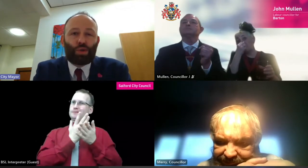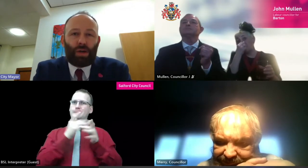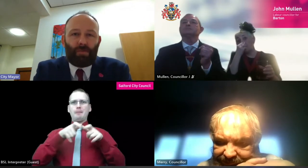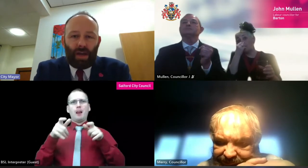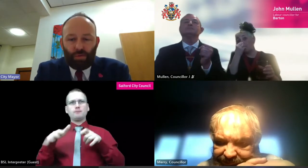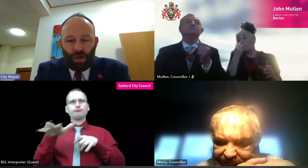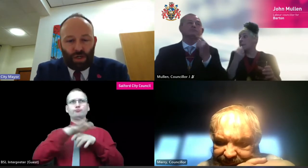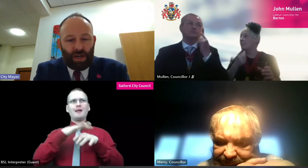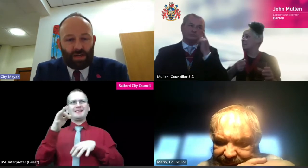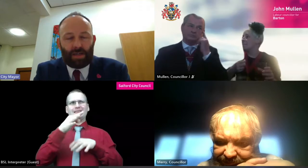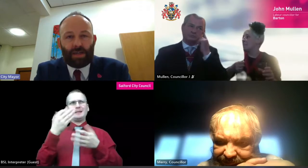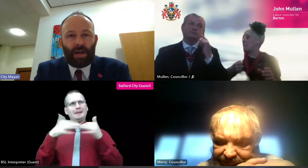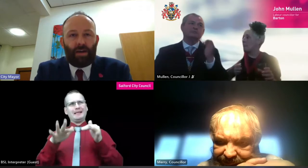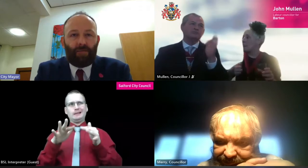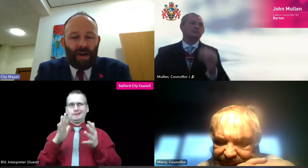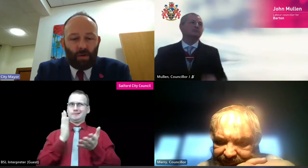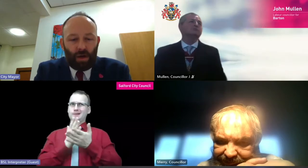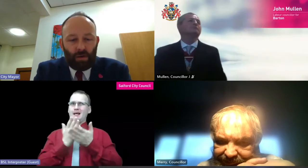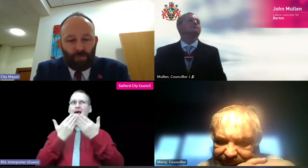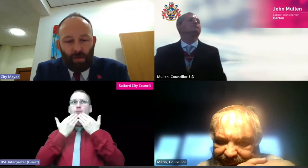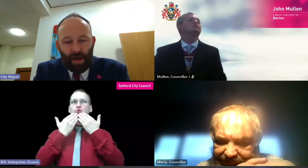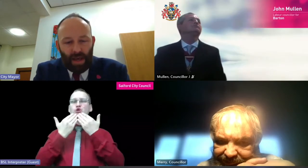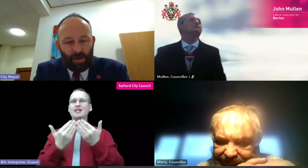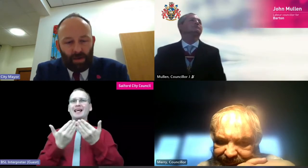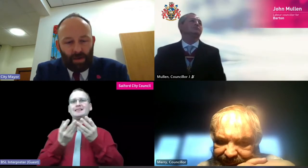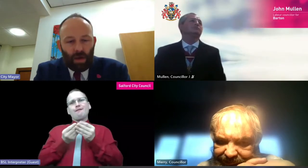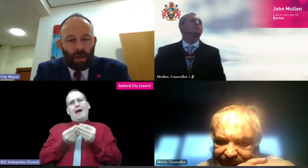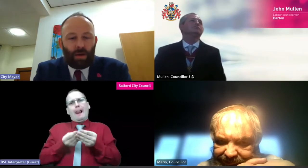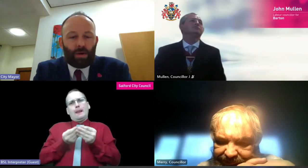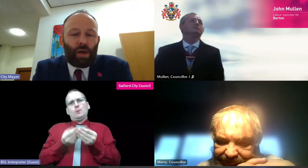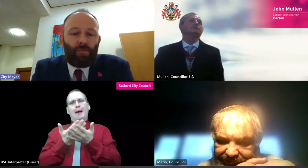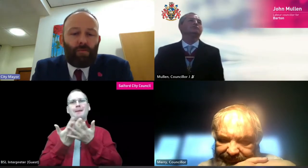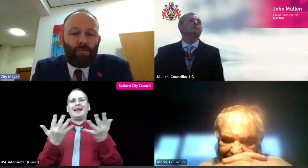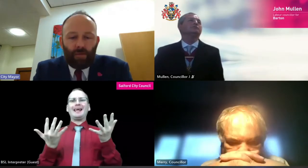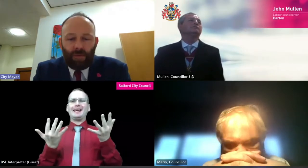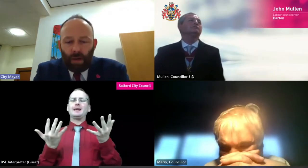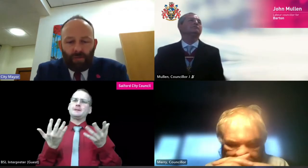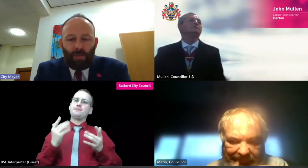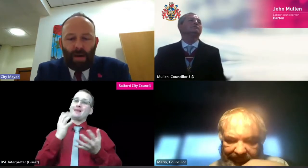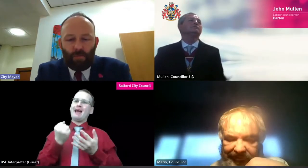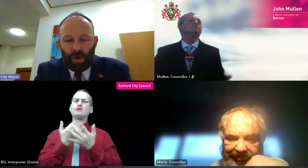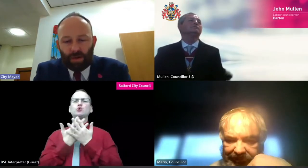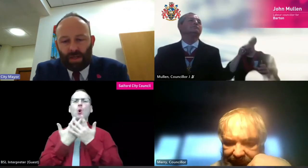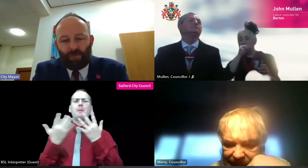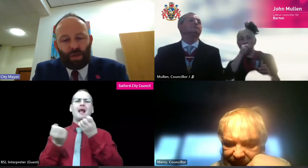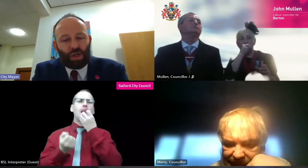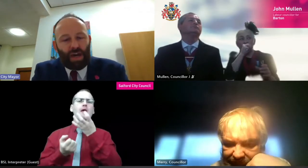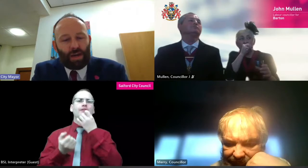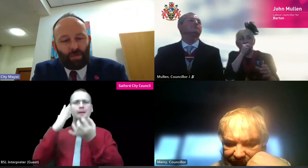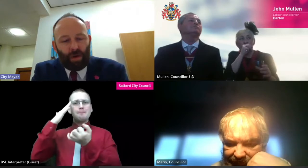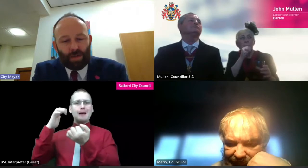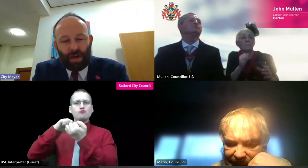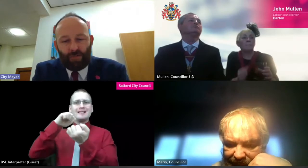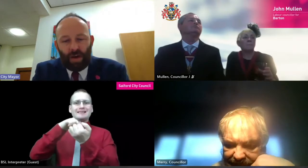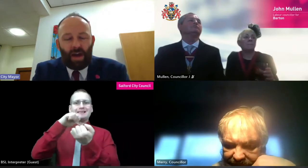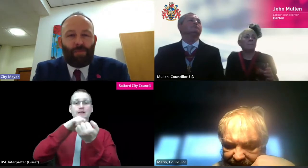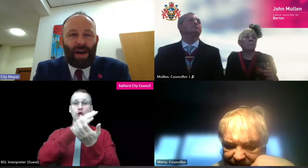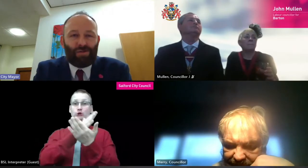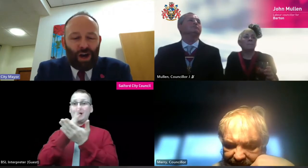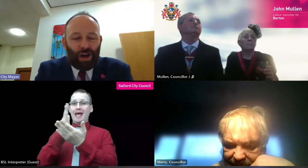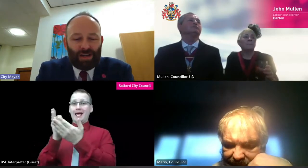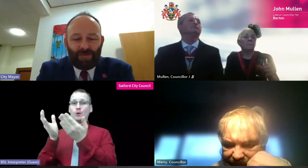been extremely appreciated and valued by many. There are so many lovely memories that have been shared with